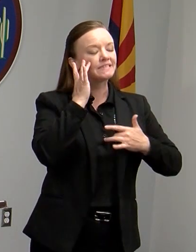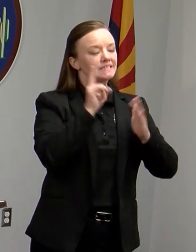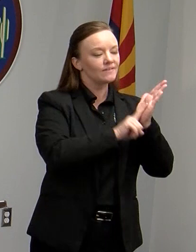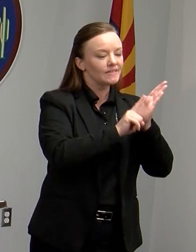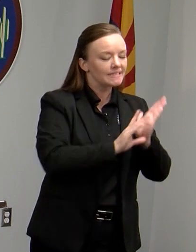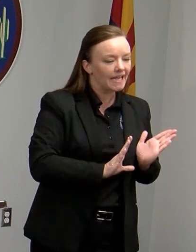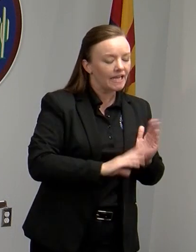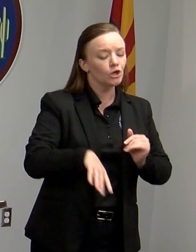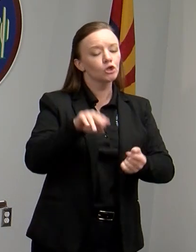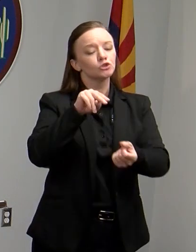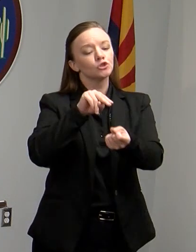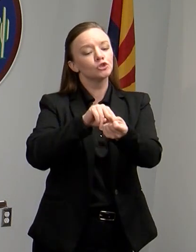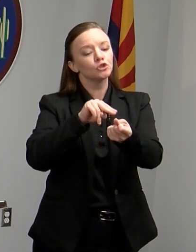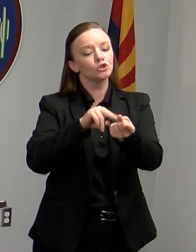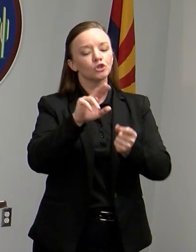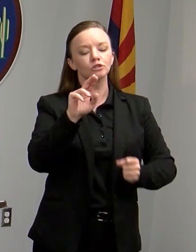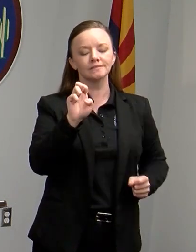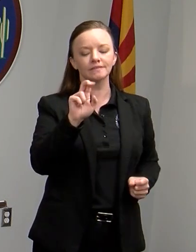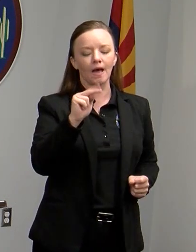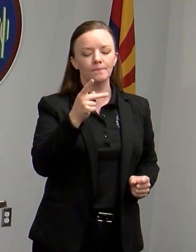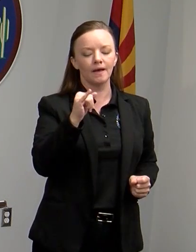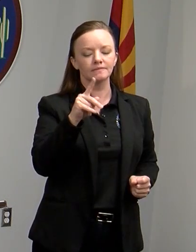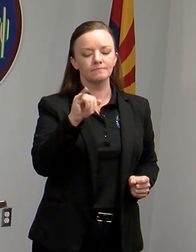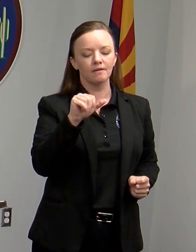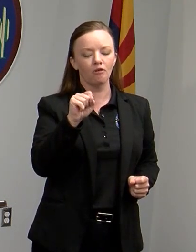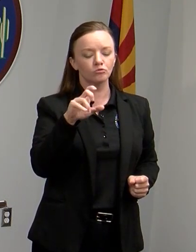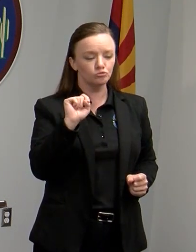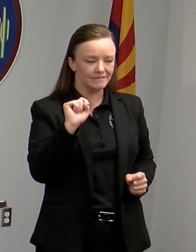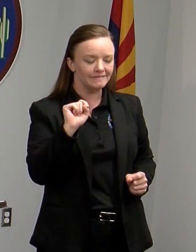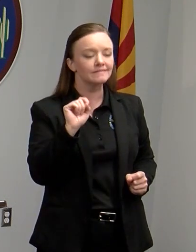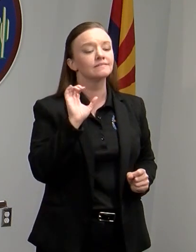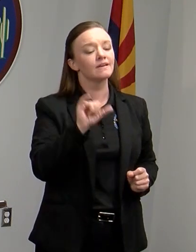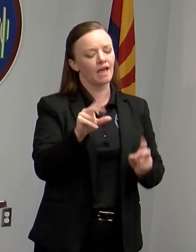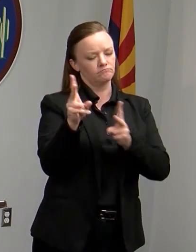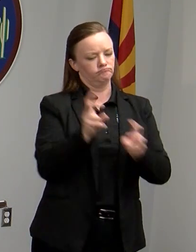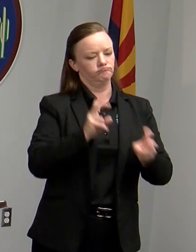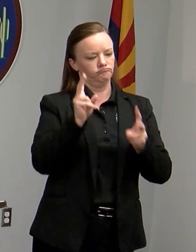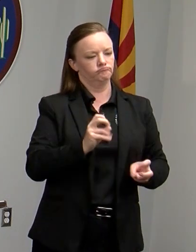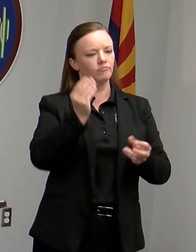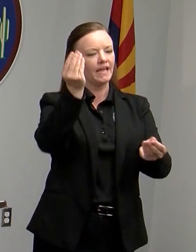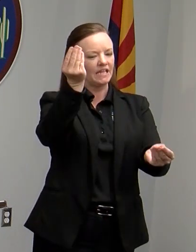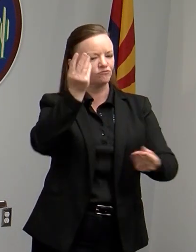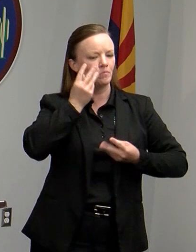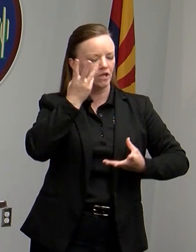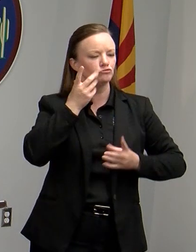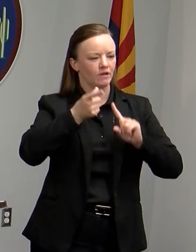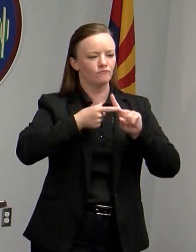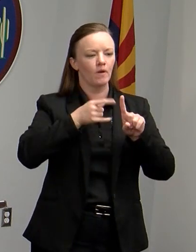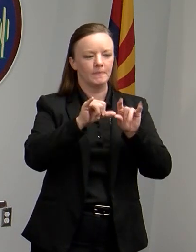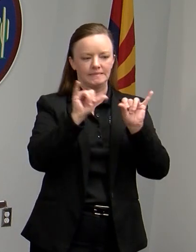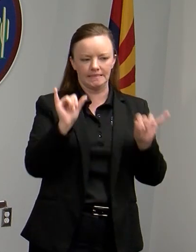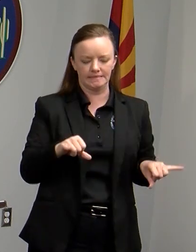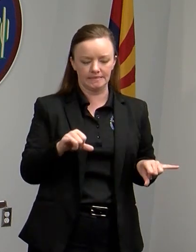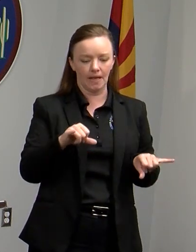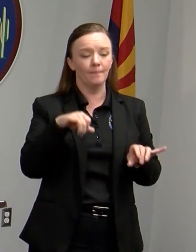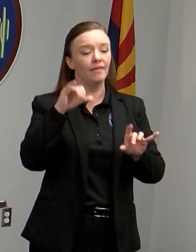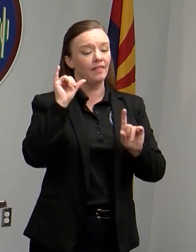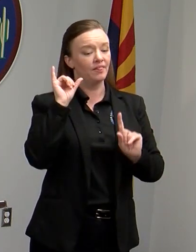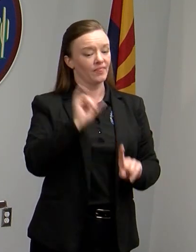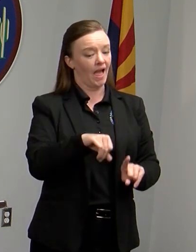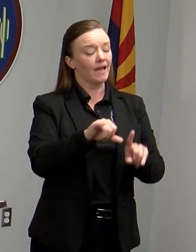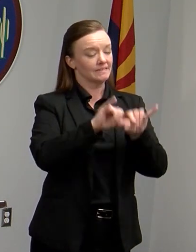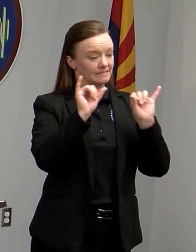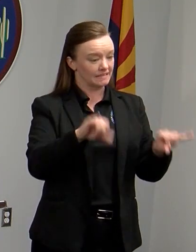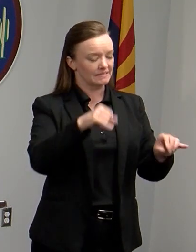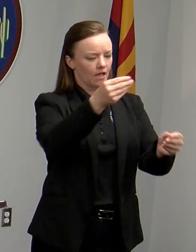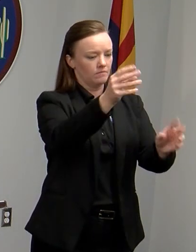can download that information from the reporting system. And that's where the Maricopa County investigator first learns about a